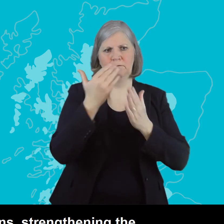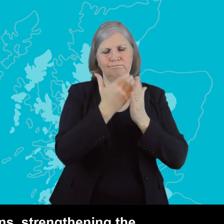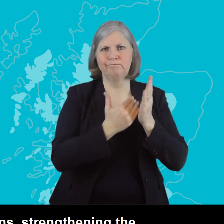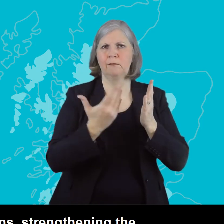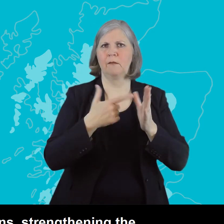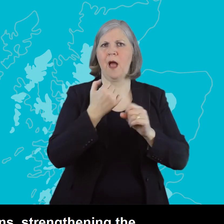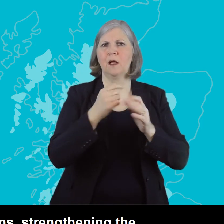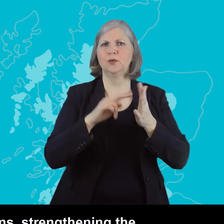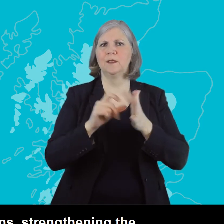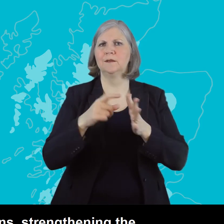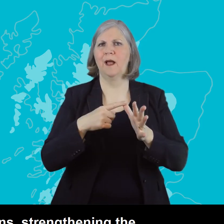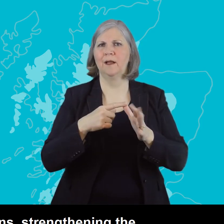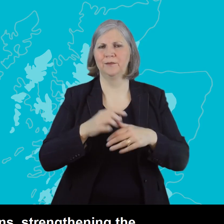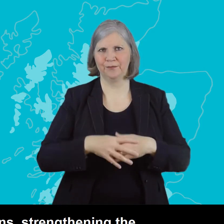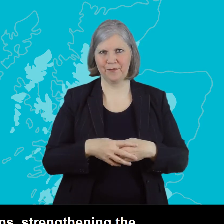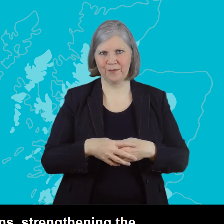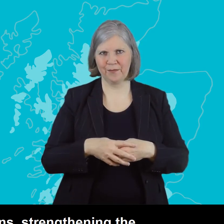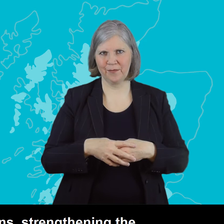the Democracy Matters agenda.